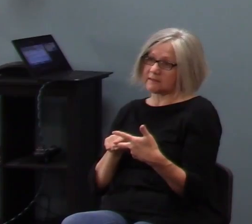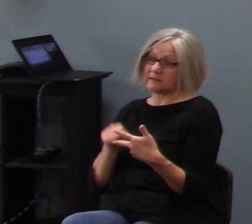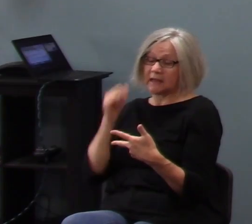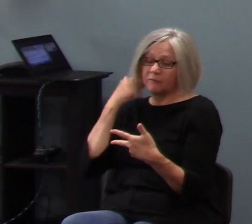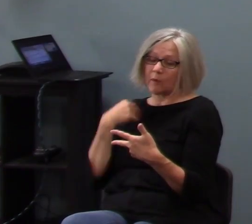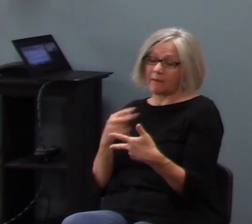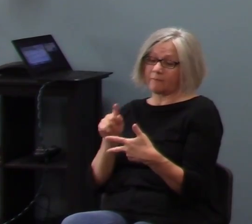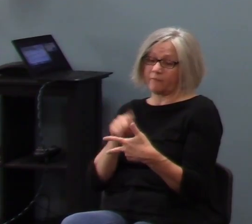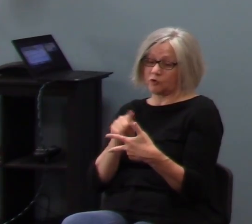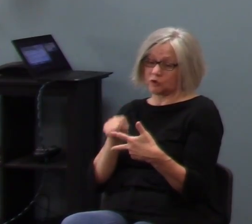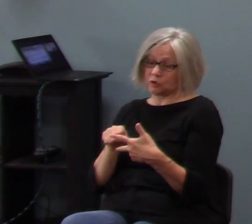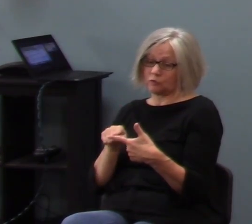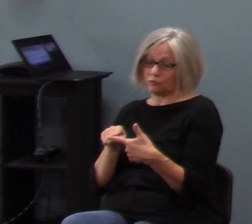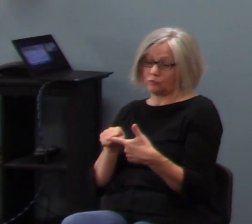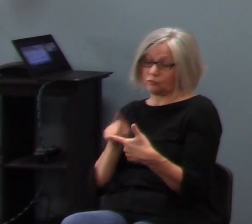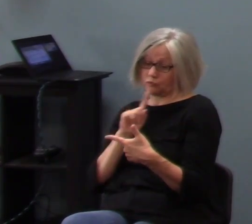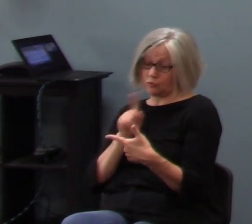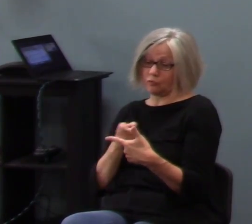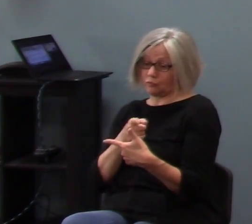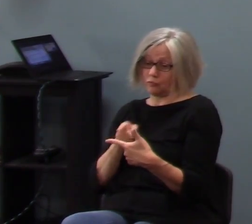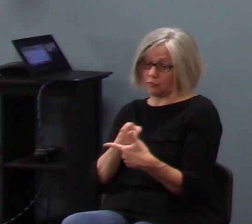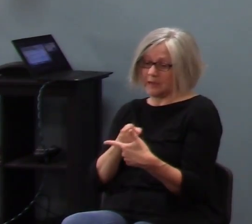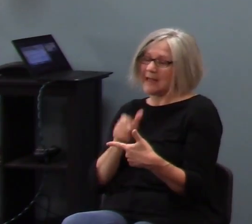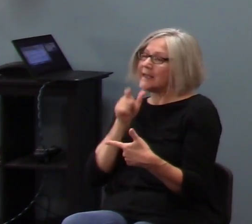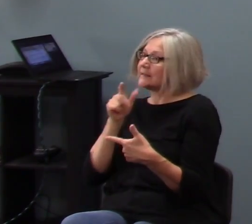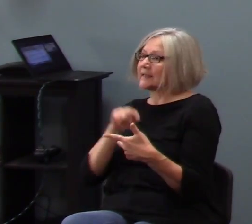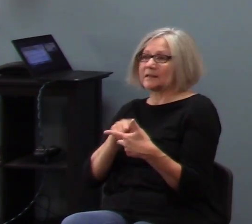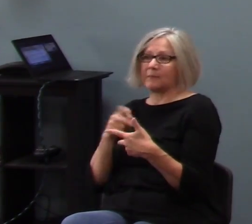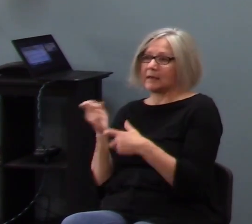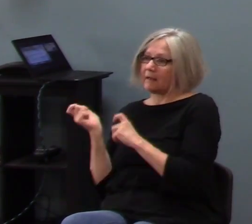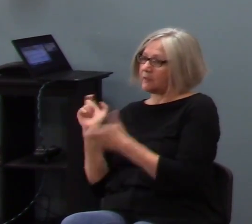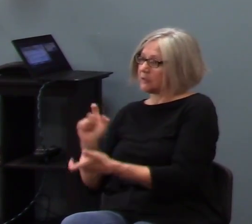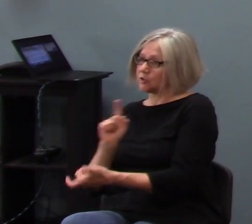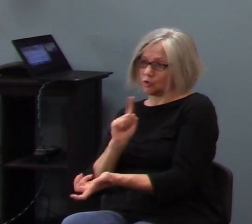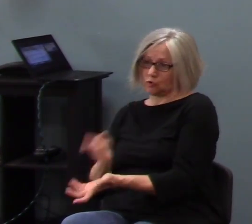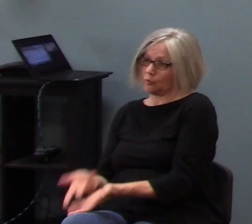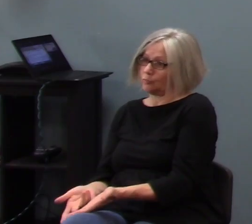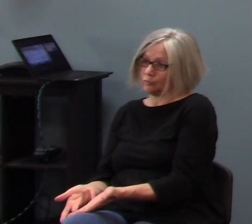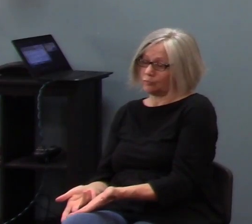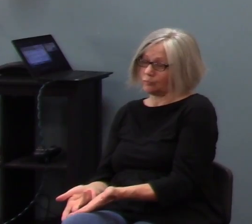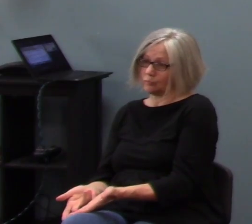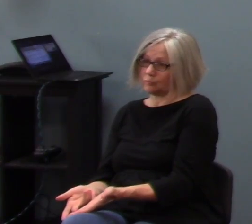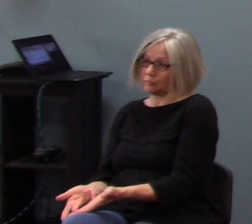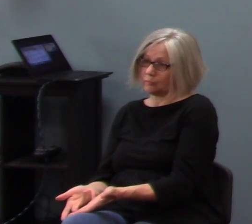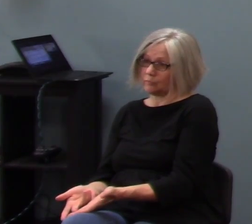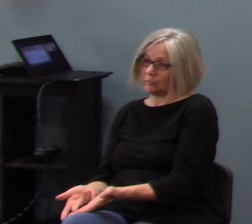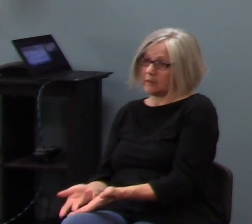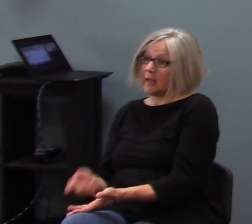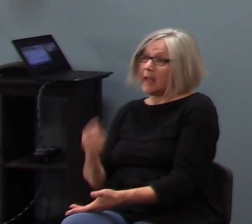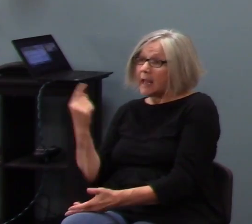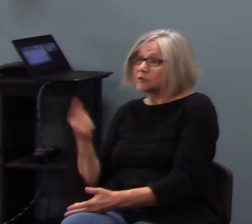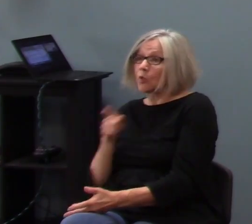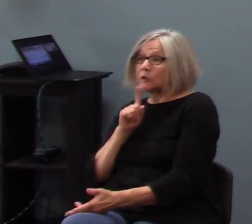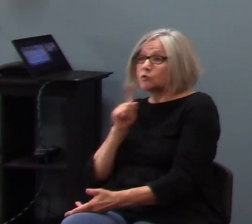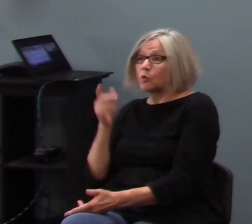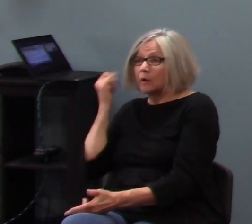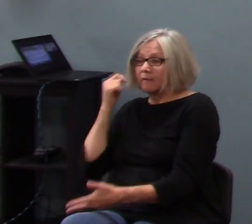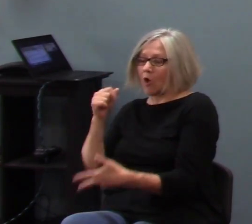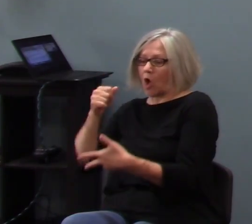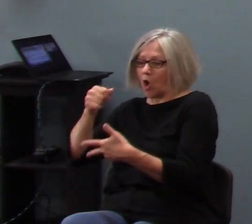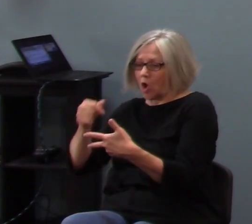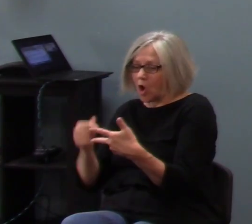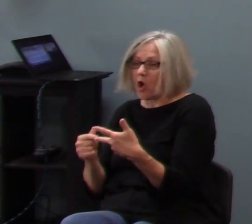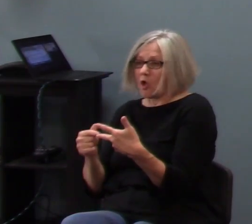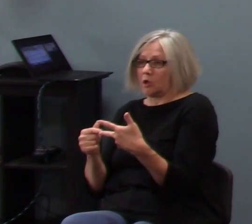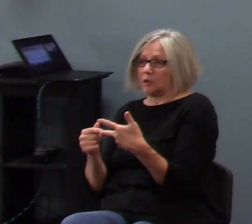two parts, and the first two parts are true, that still doesn't mean that evolution is true. Evolution is only true if you get all three of those, and